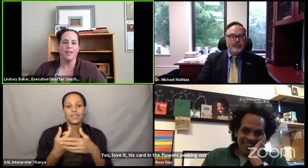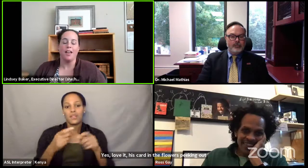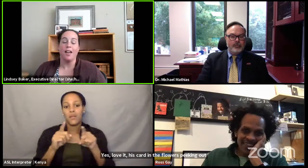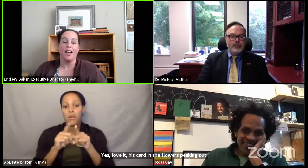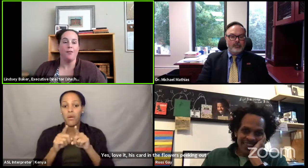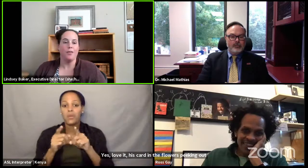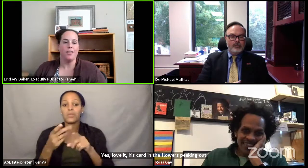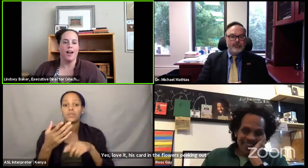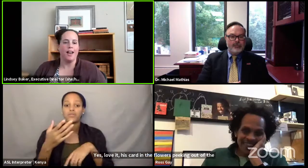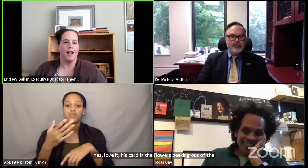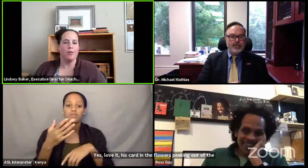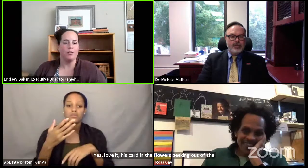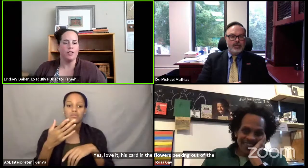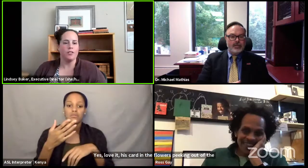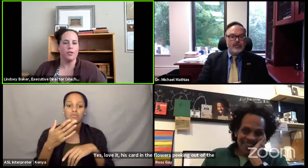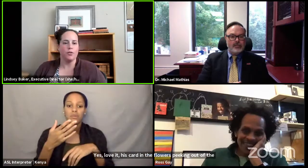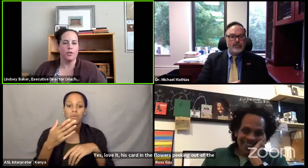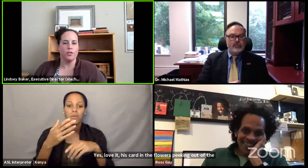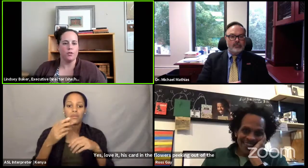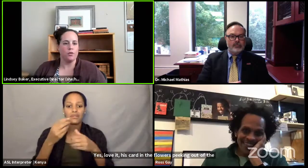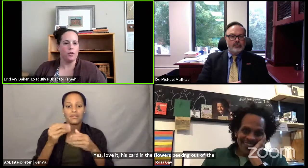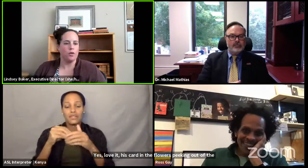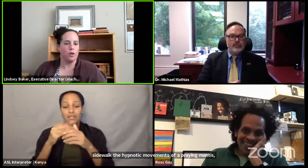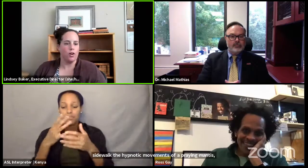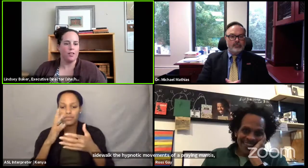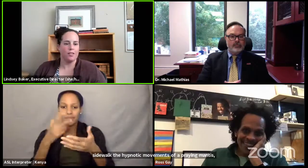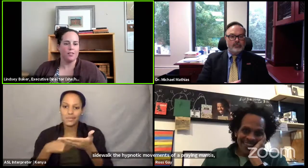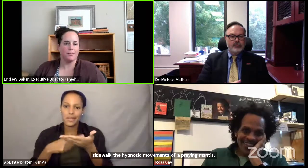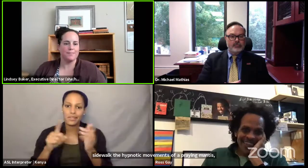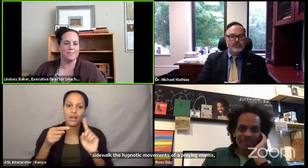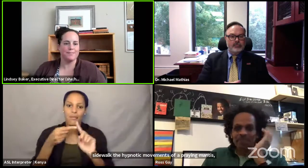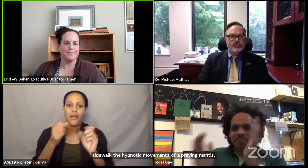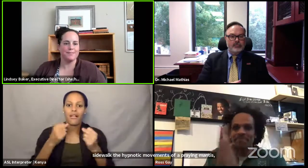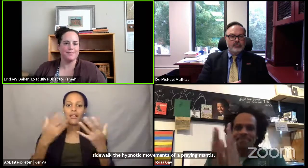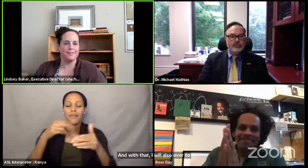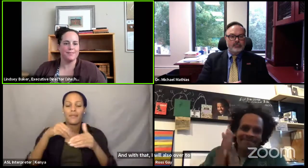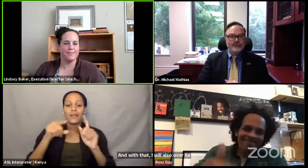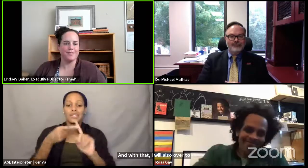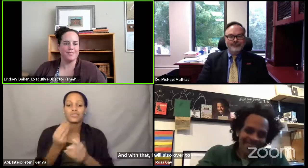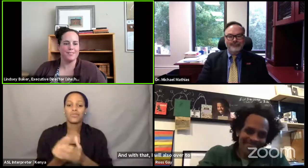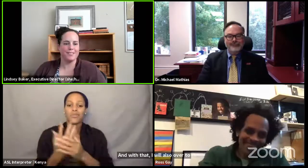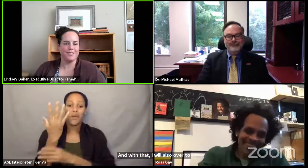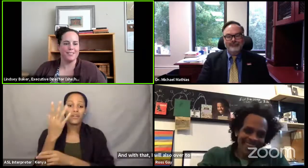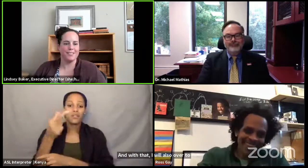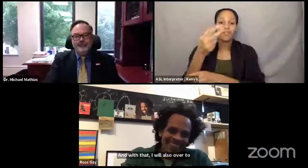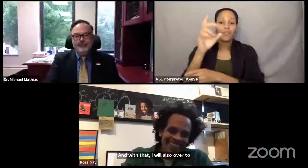mantis. And with that, I will toss it over to Ross.